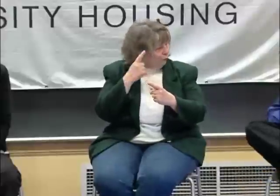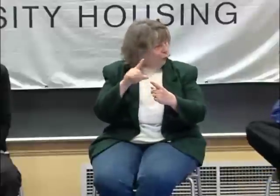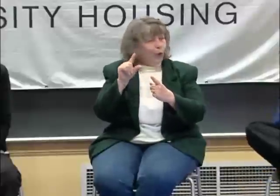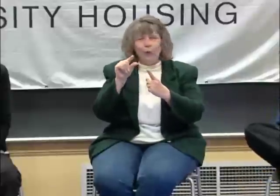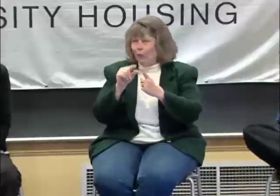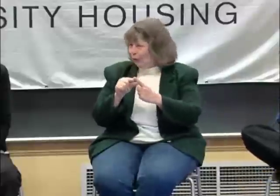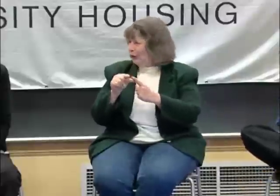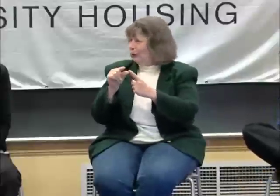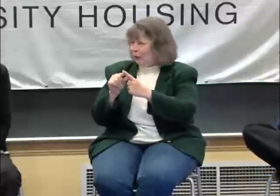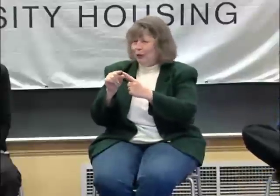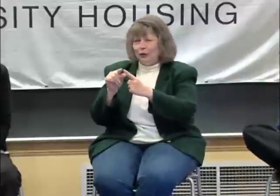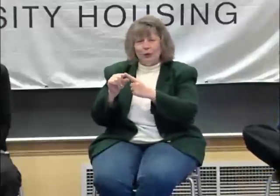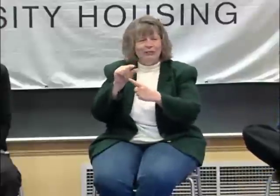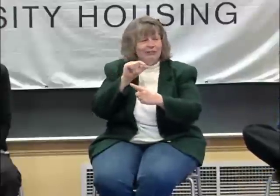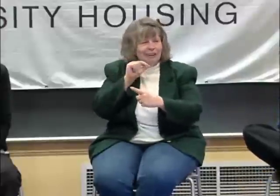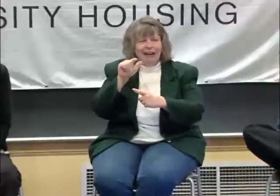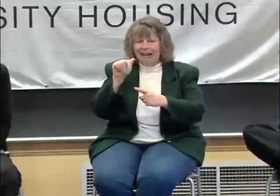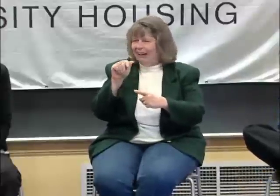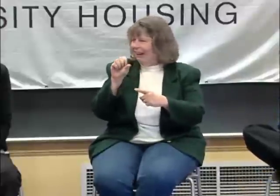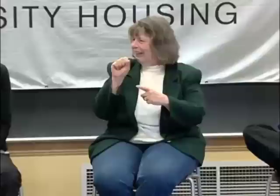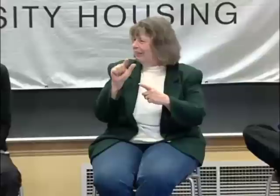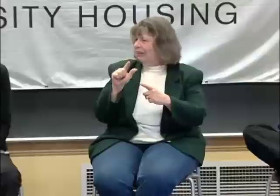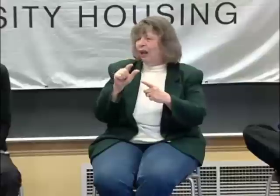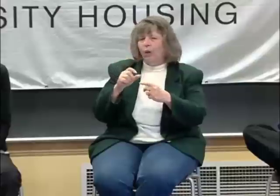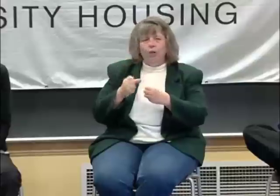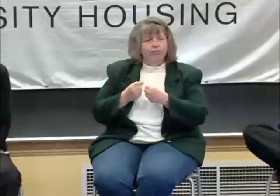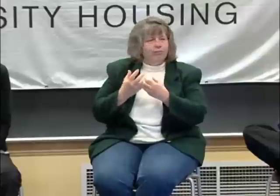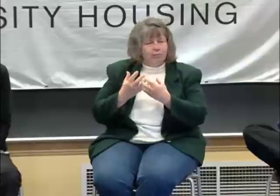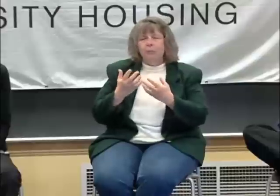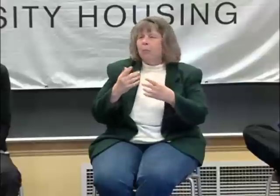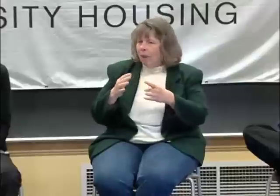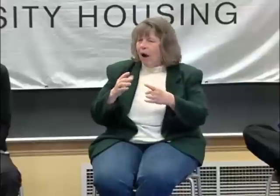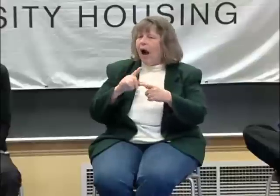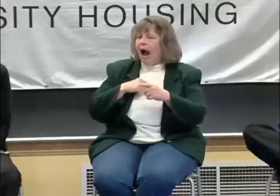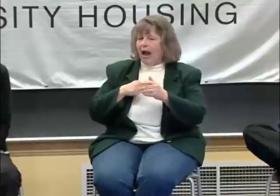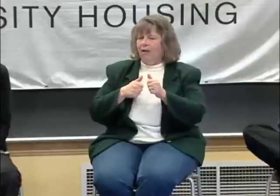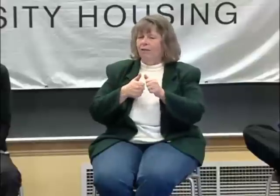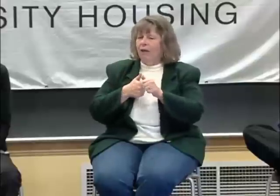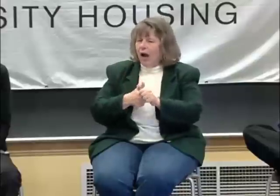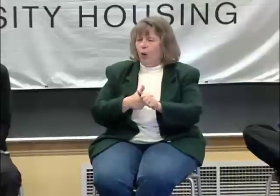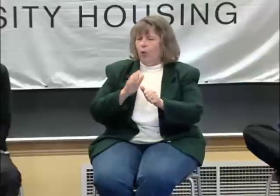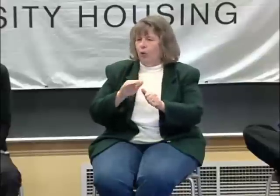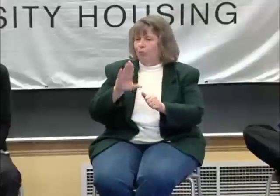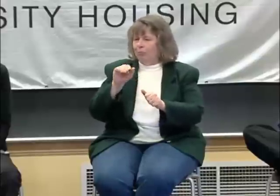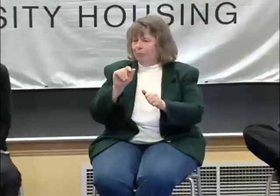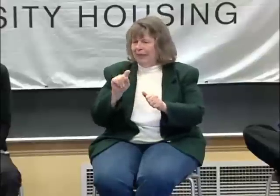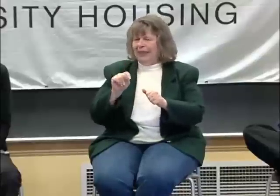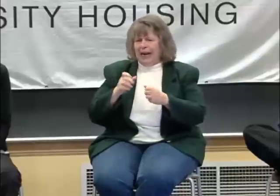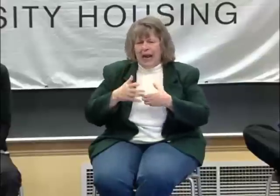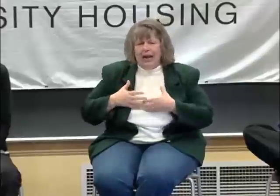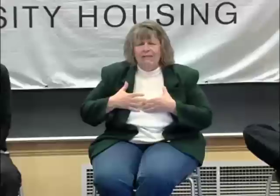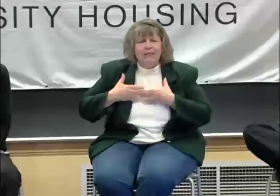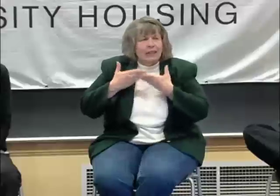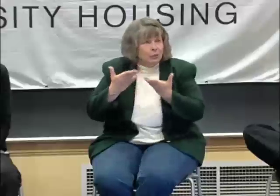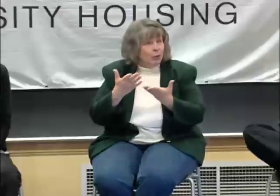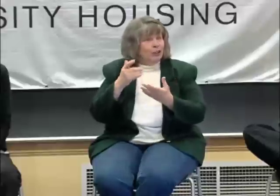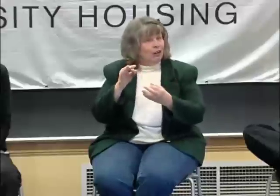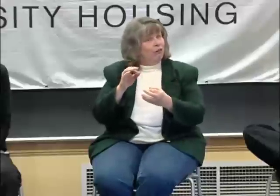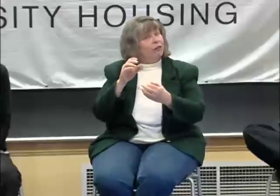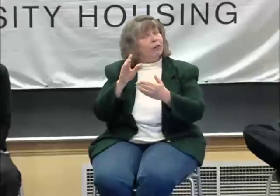there's English involved with the music, and there's words and lyrics, but it was never performed in ASL. I would always try and